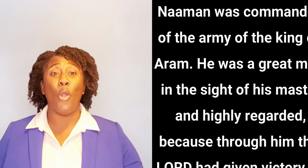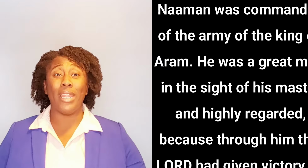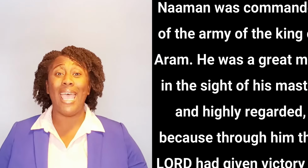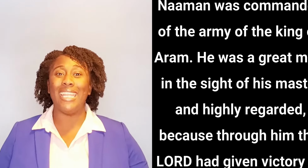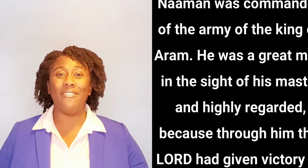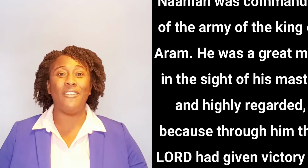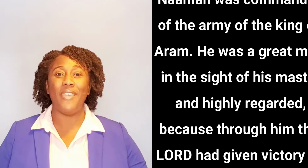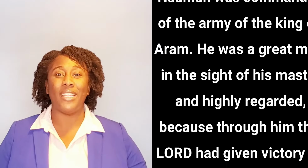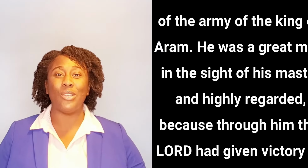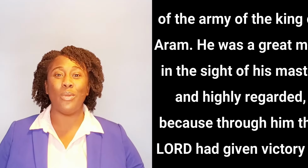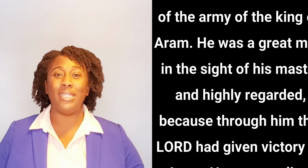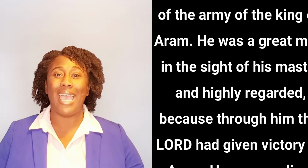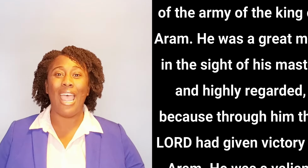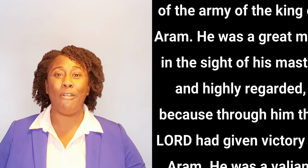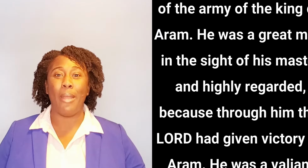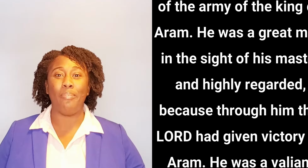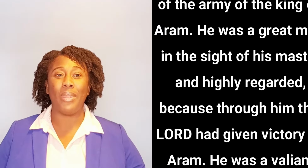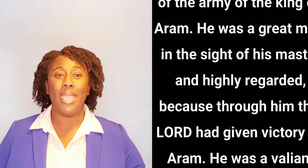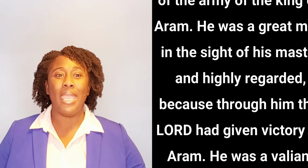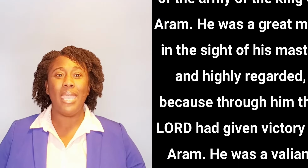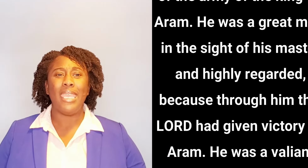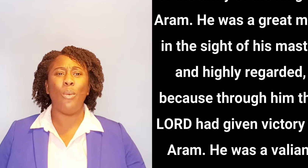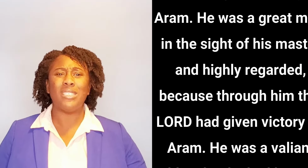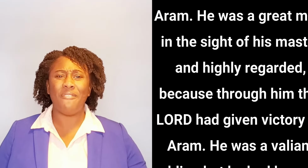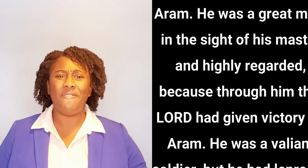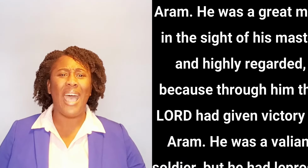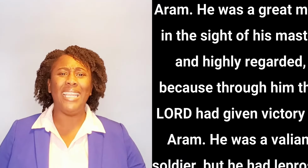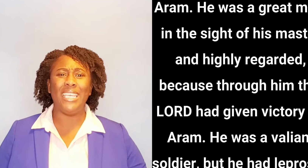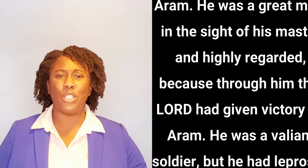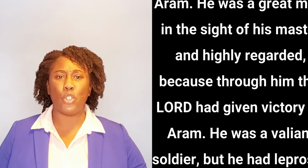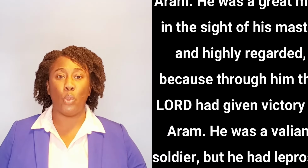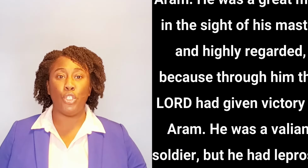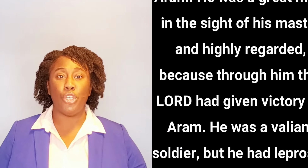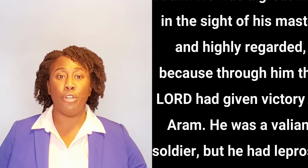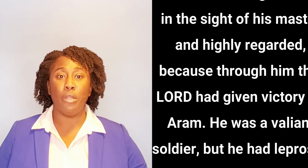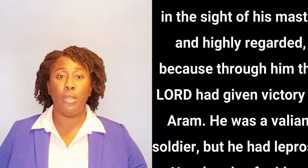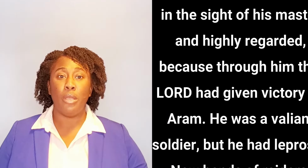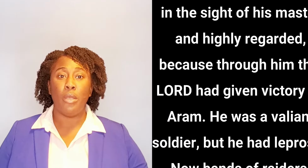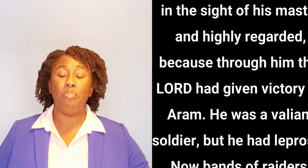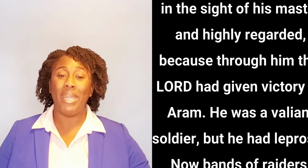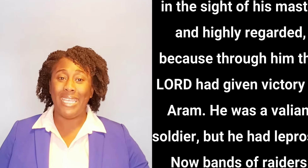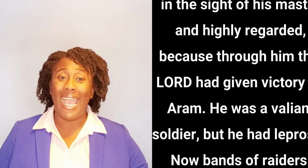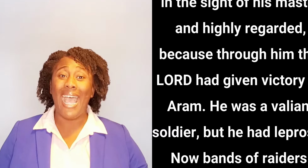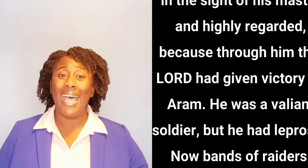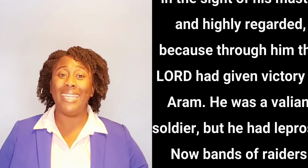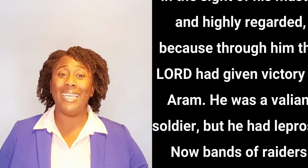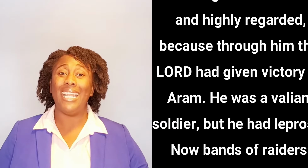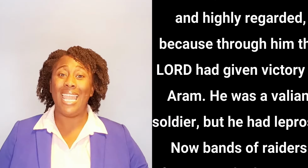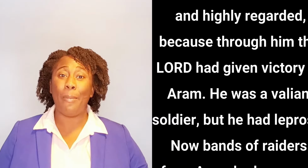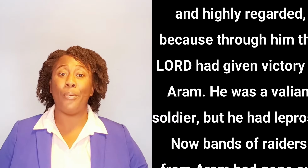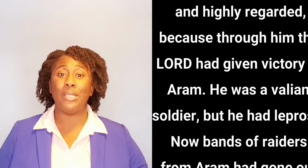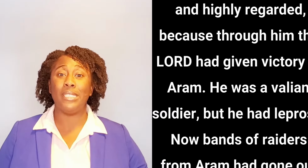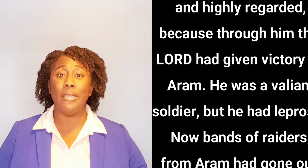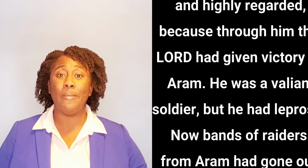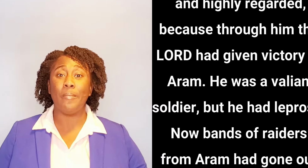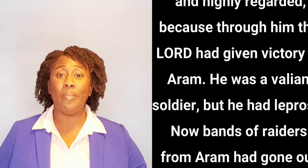had given victory to Aram. He was a valiant soldier, but he had leprosy.